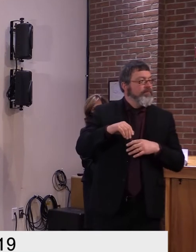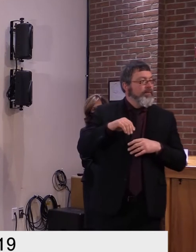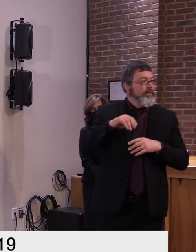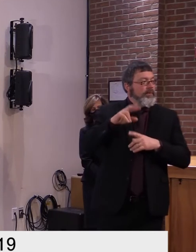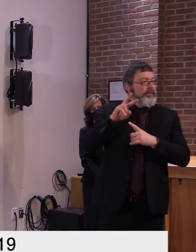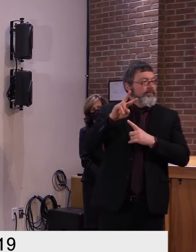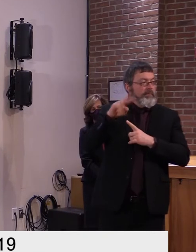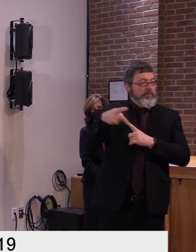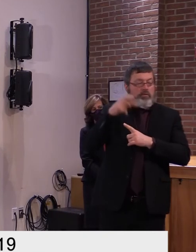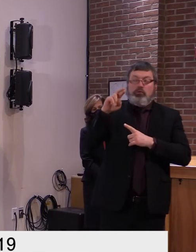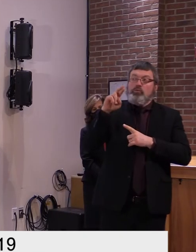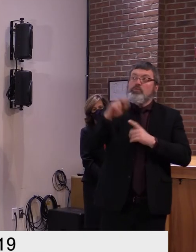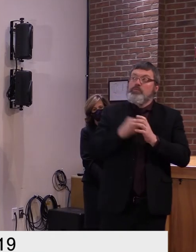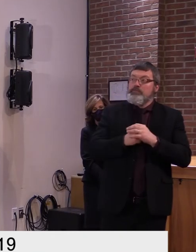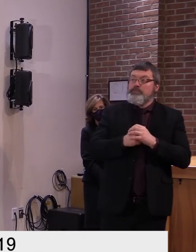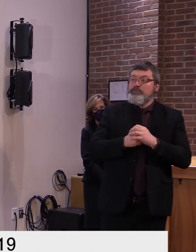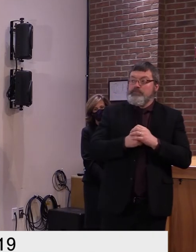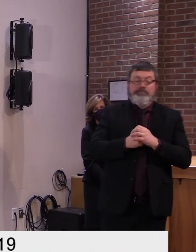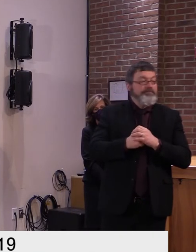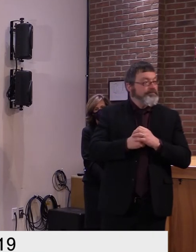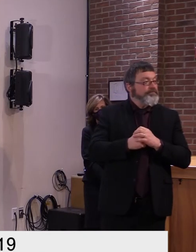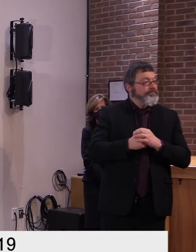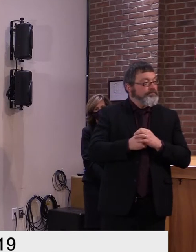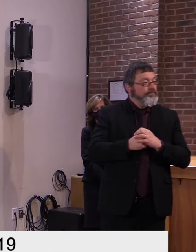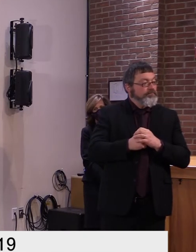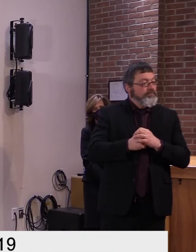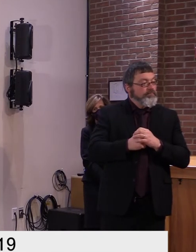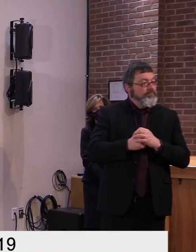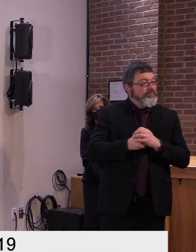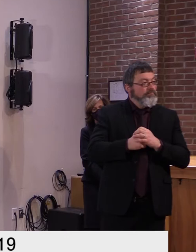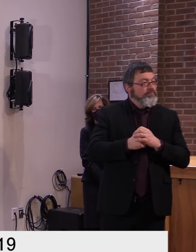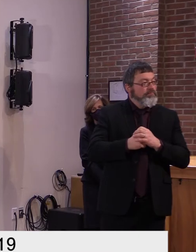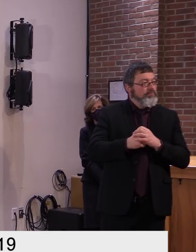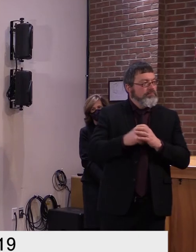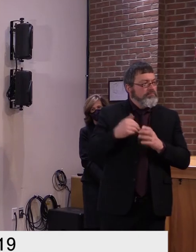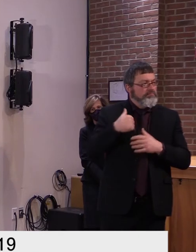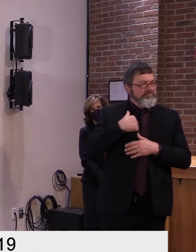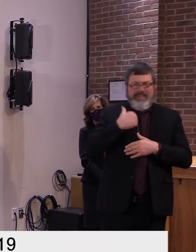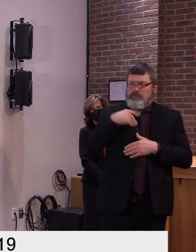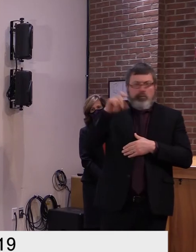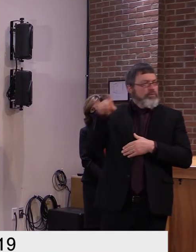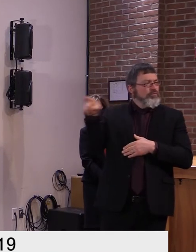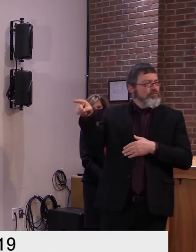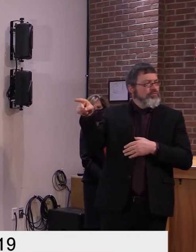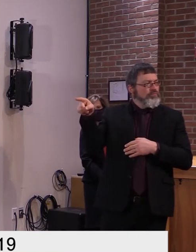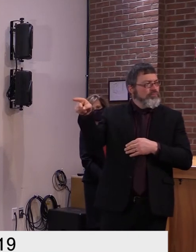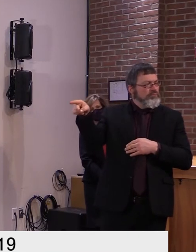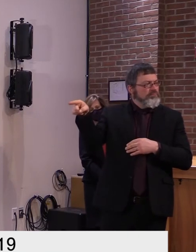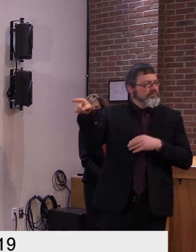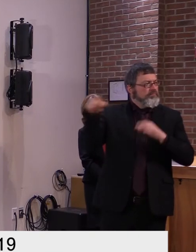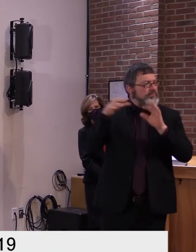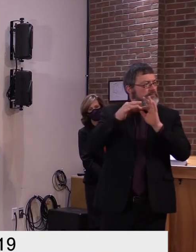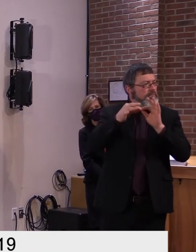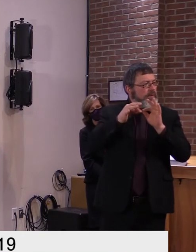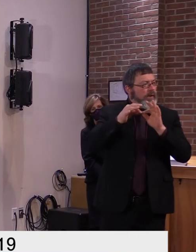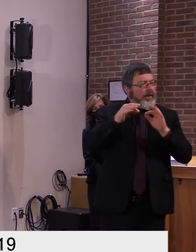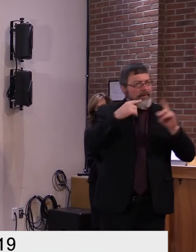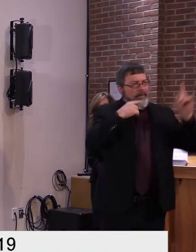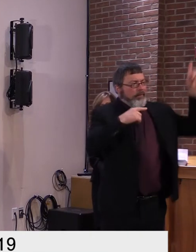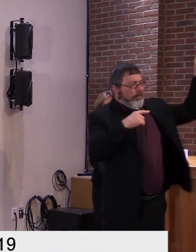Governor, I know you said the relief package is still in flux, but based on your conversations with members of the